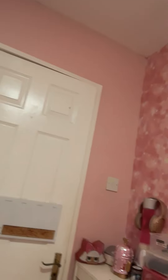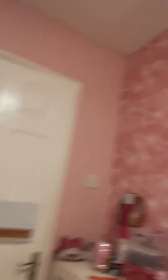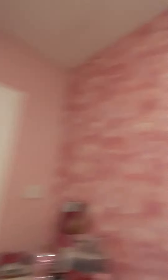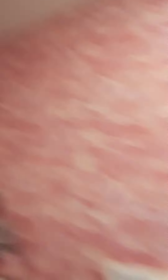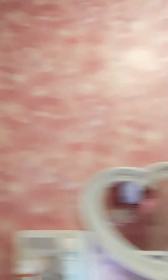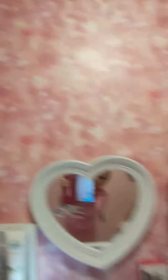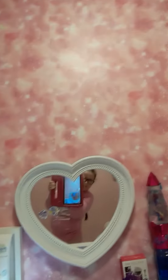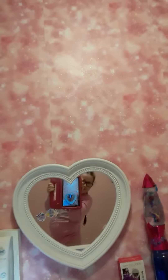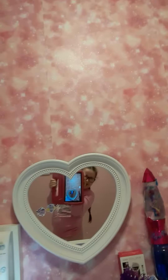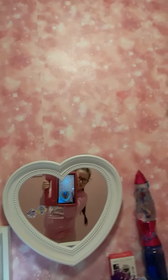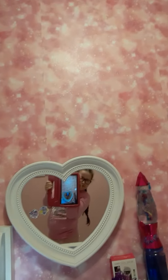this is my mirror